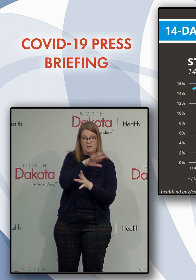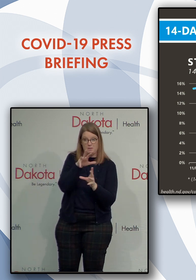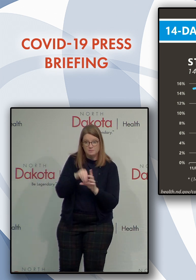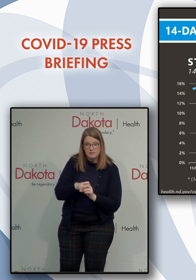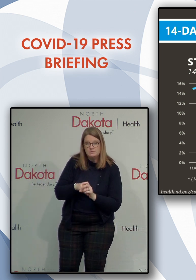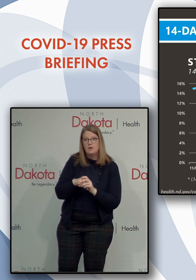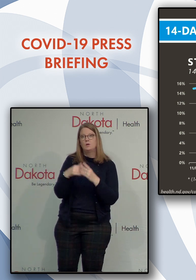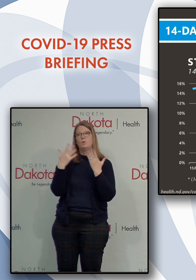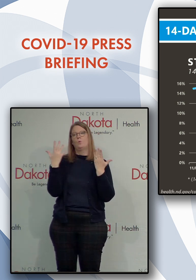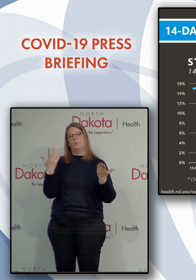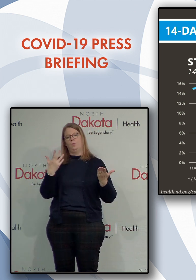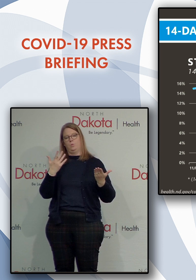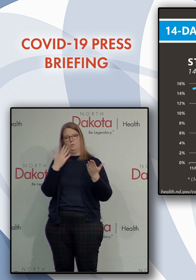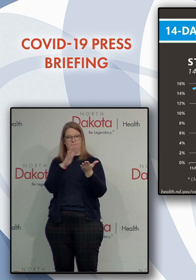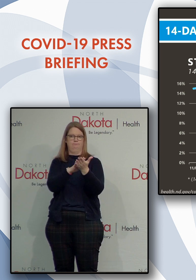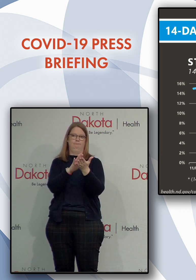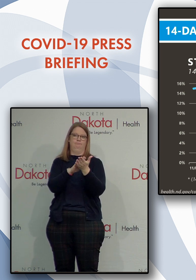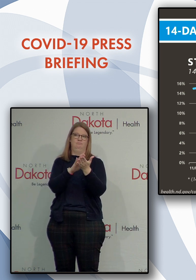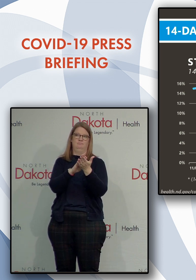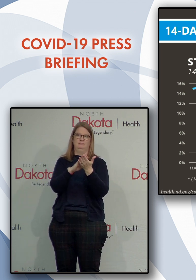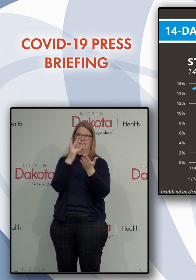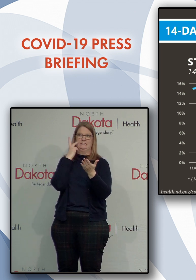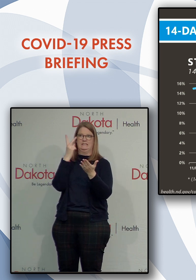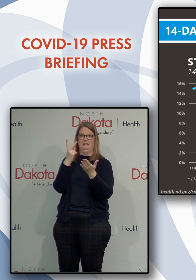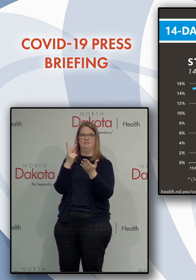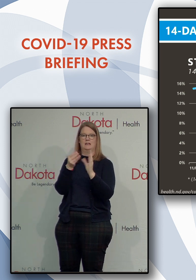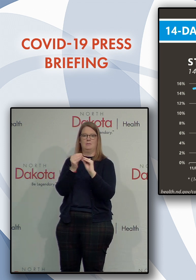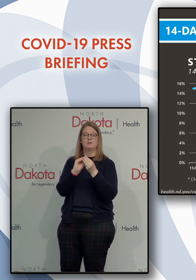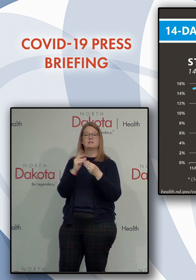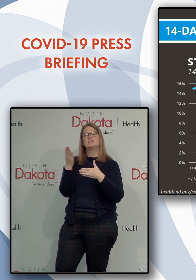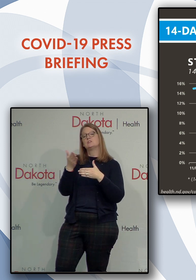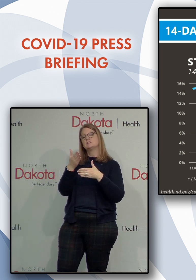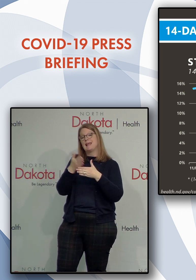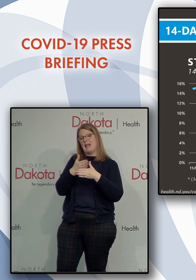these terrific numbers. So again, this is the 14-day average at